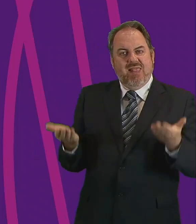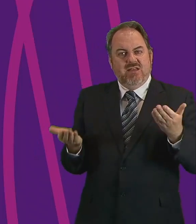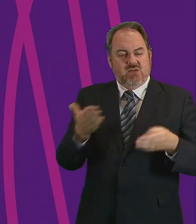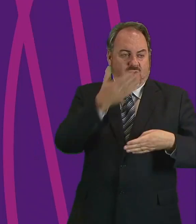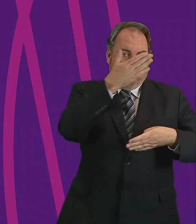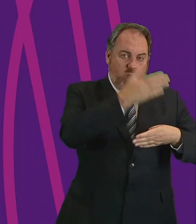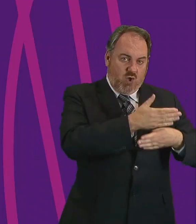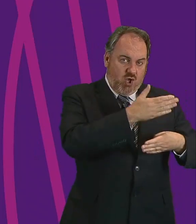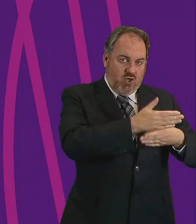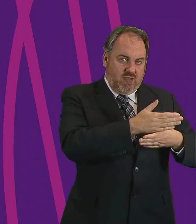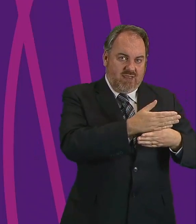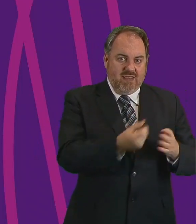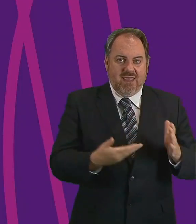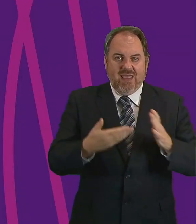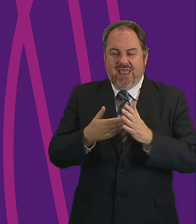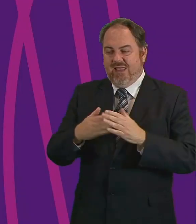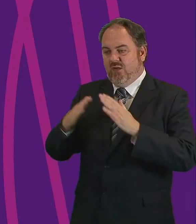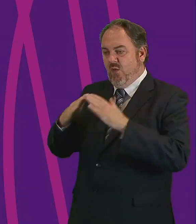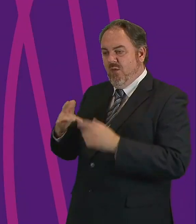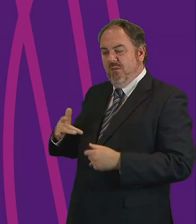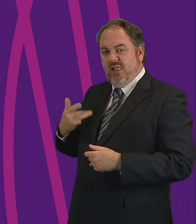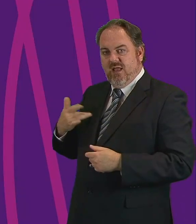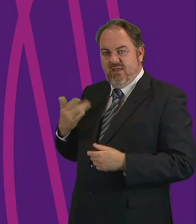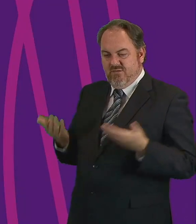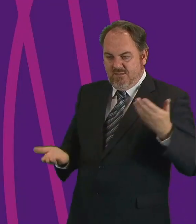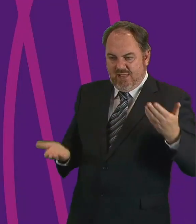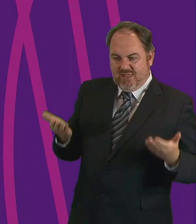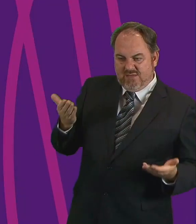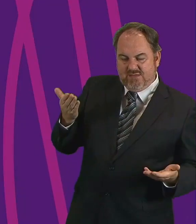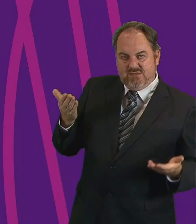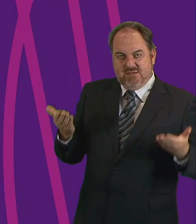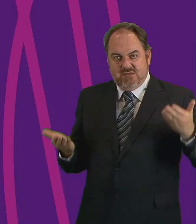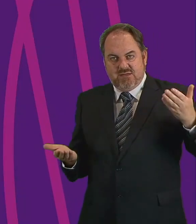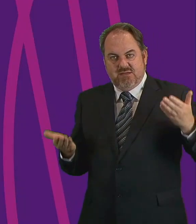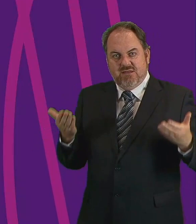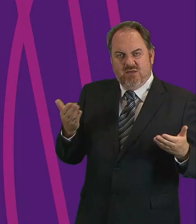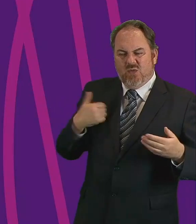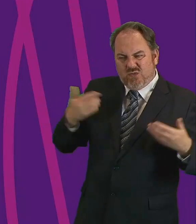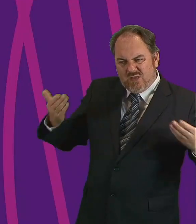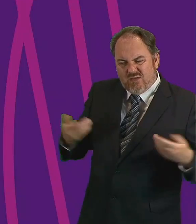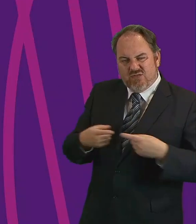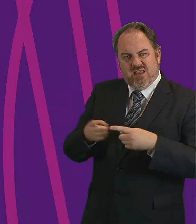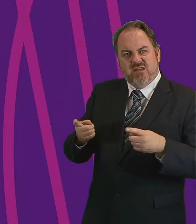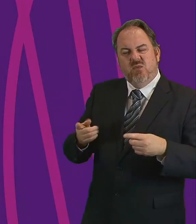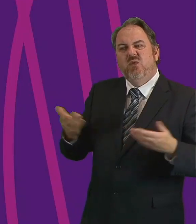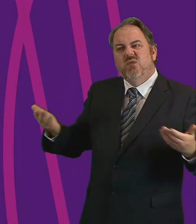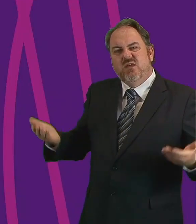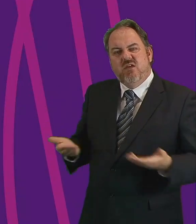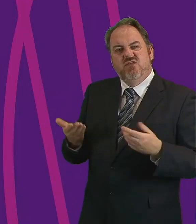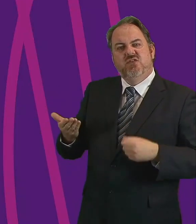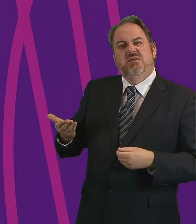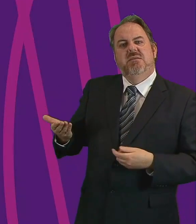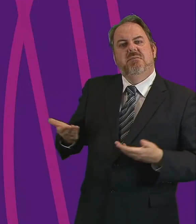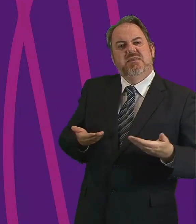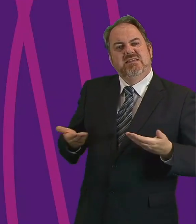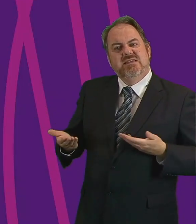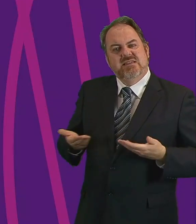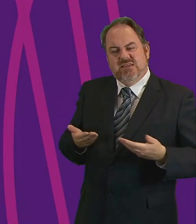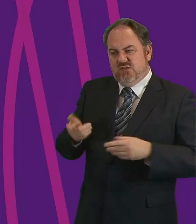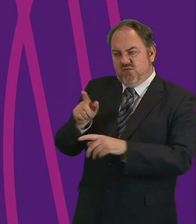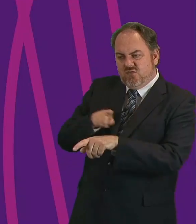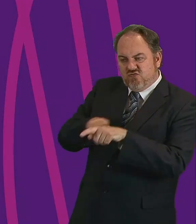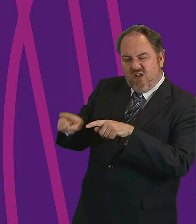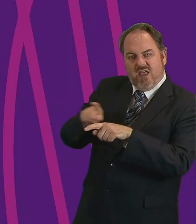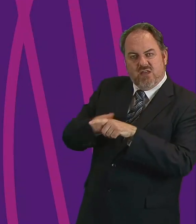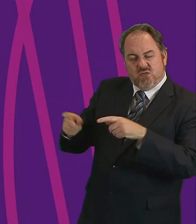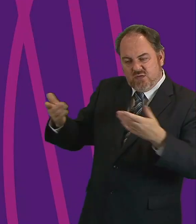this pandemic. And I would ask Cabinet Secretary, when we consider funding and support for businesses to transition, we make sure we provide funding and support